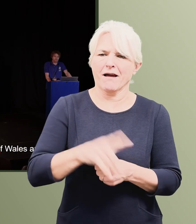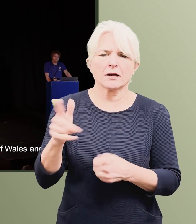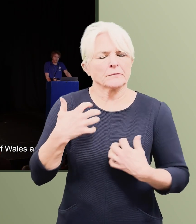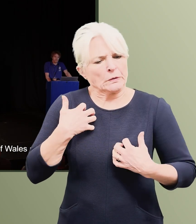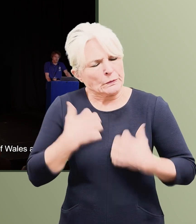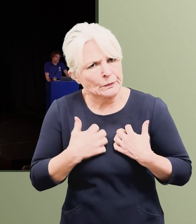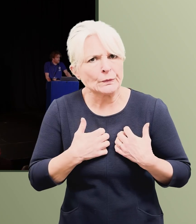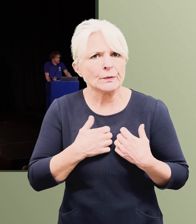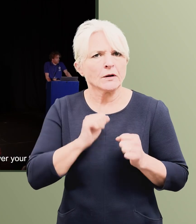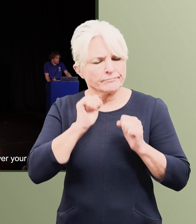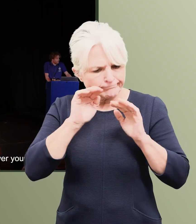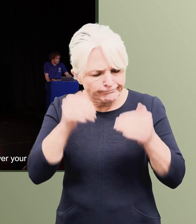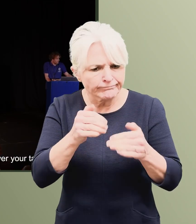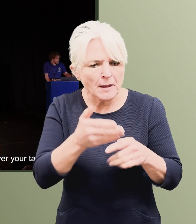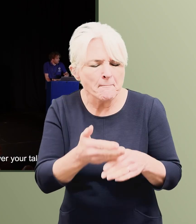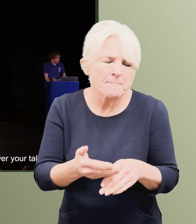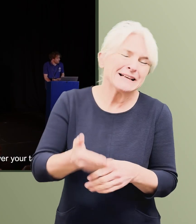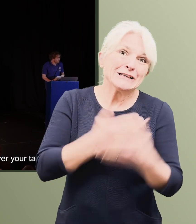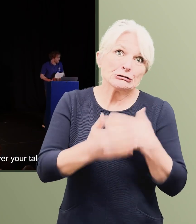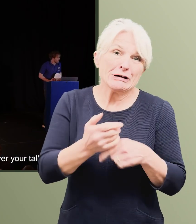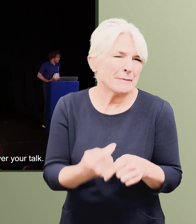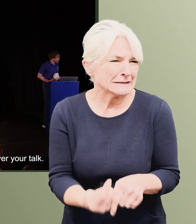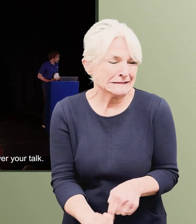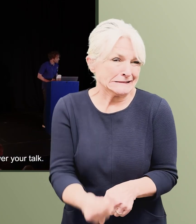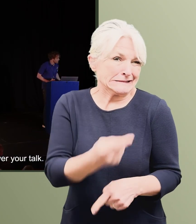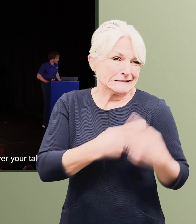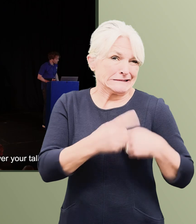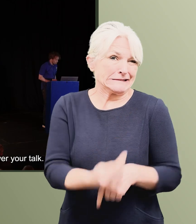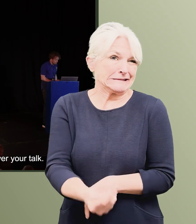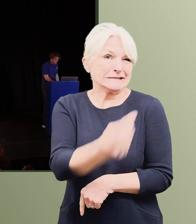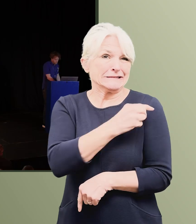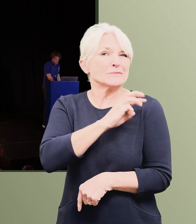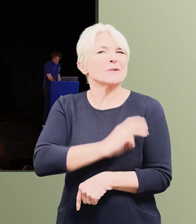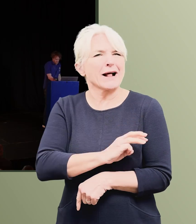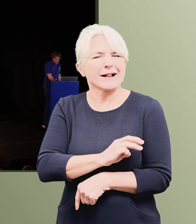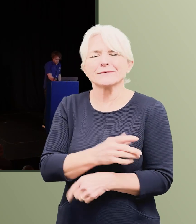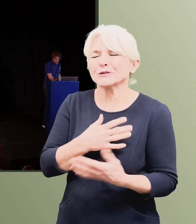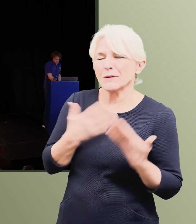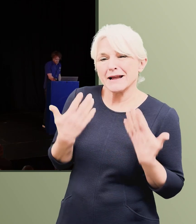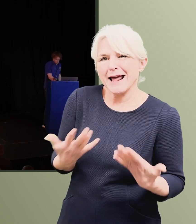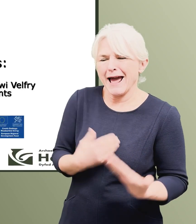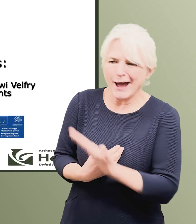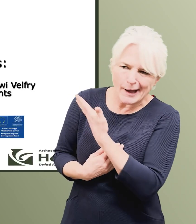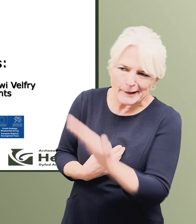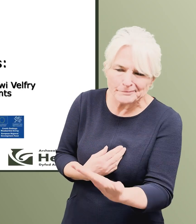and heritage management. So Luke, if I can ask you to just come up and deliver your talk.